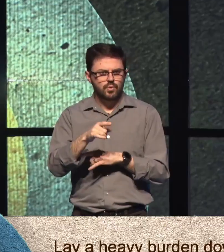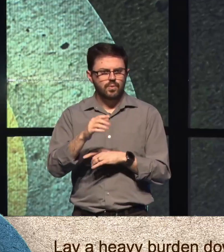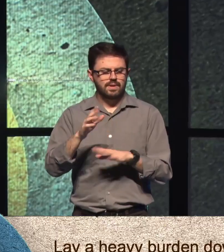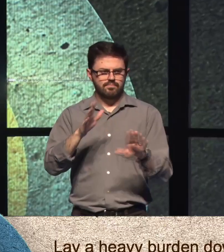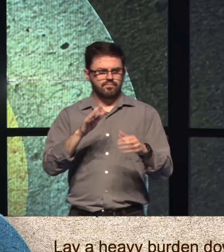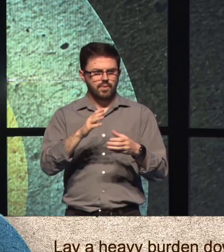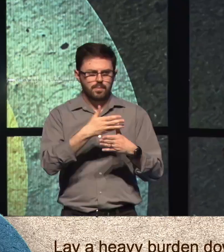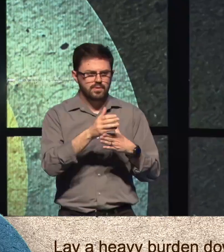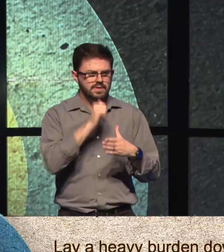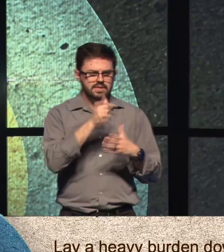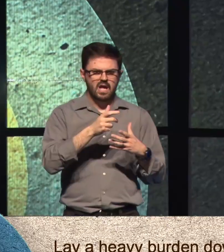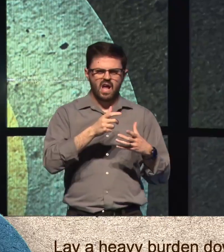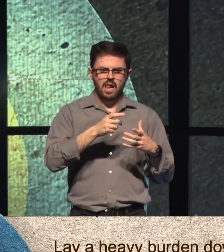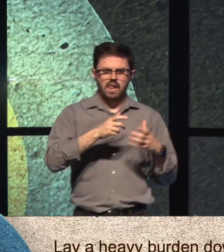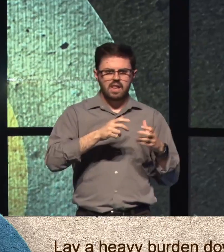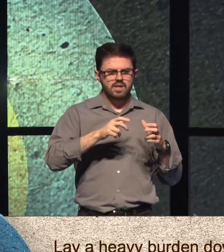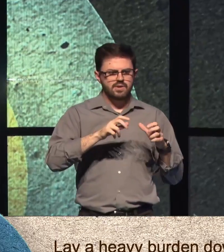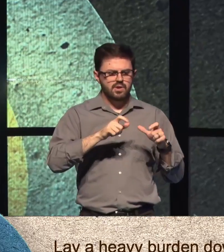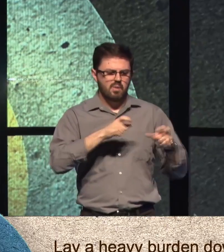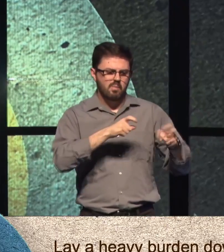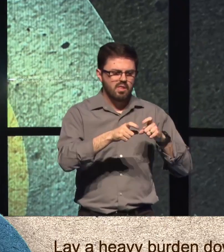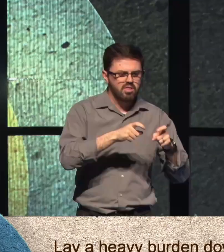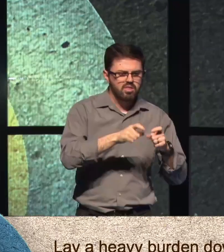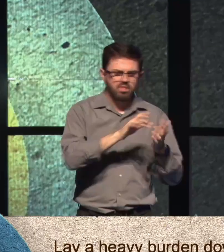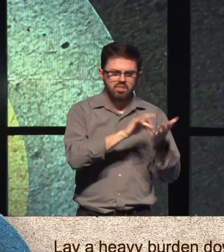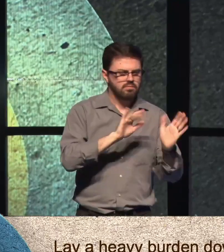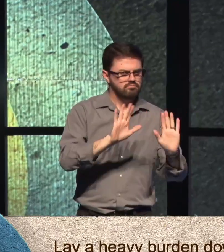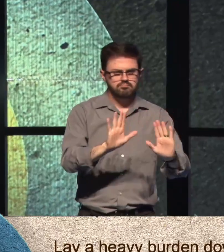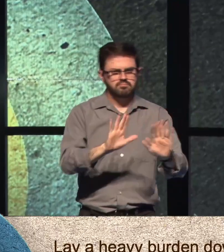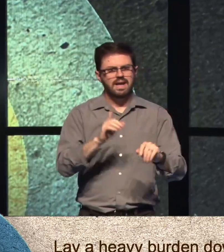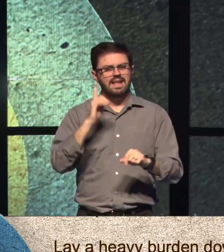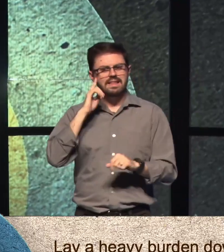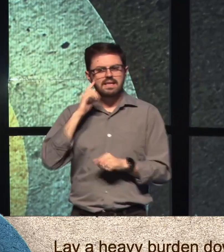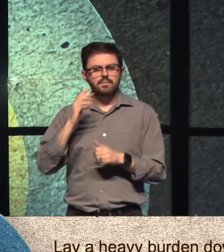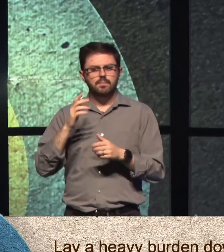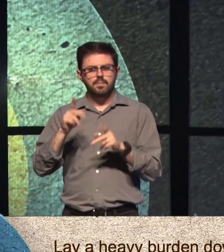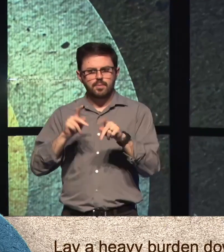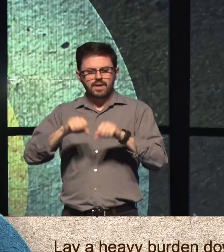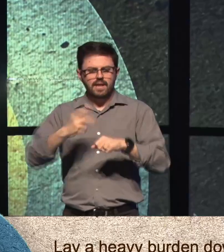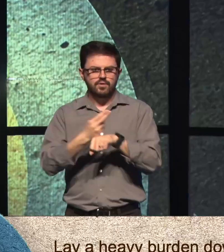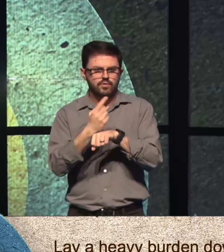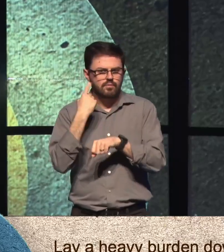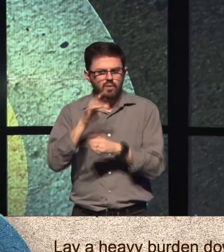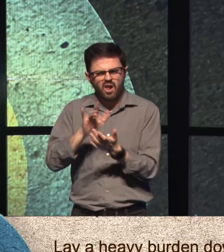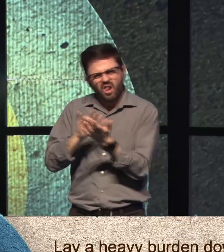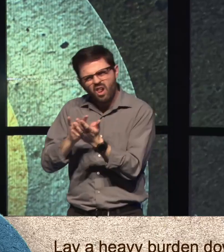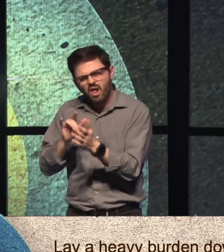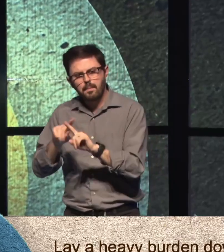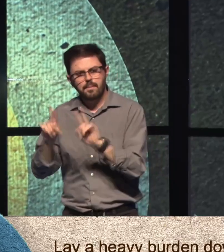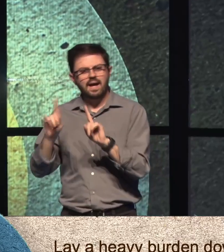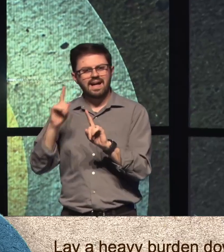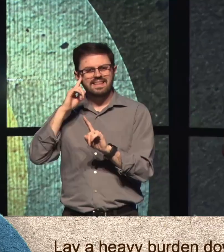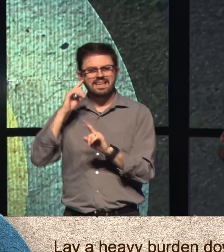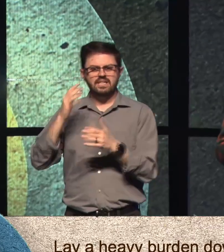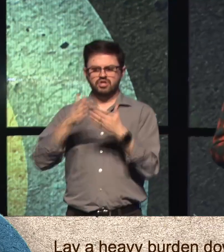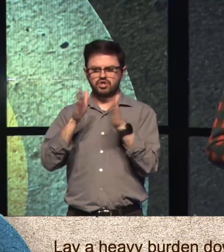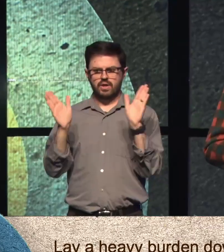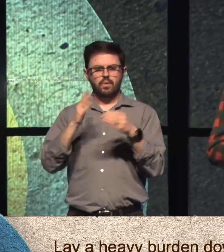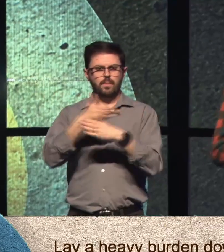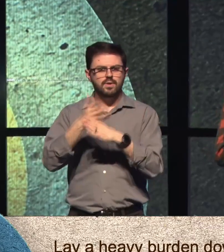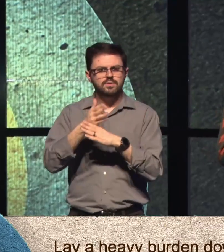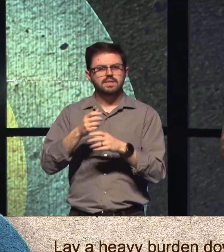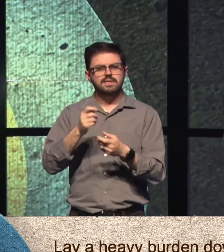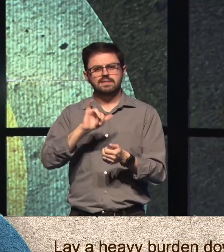be manipulative with music. But I think that music is therapeutic, and I think that music is healing, and I think that it opens up our hearts to something